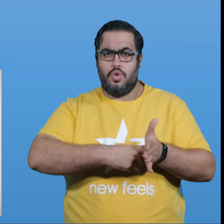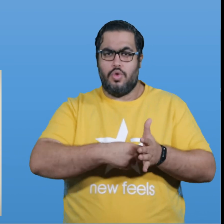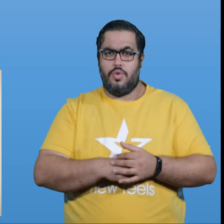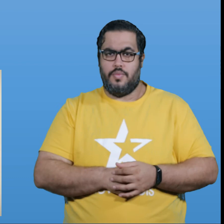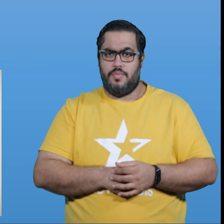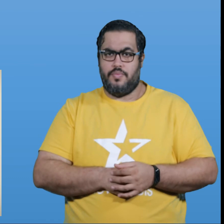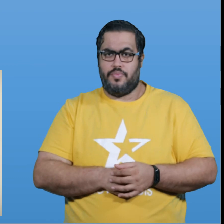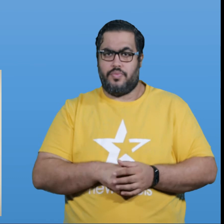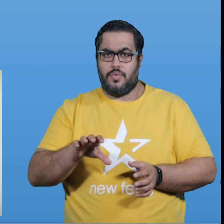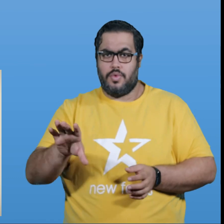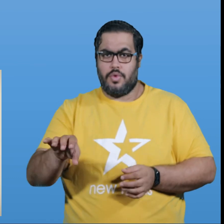be